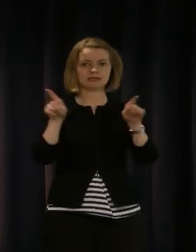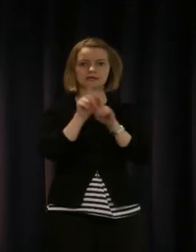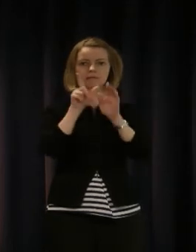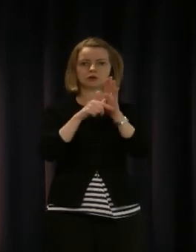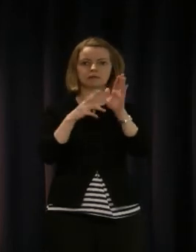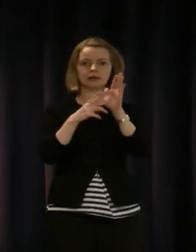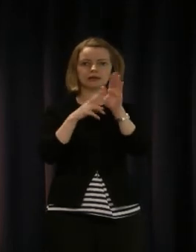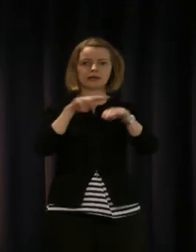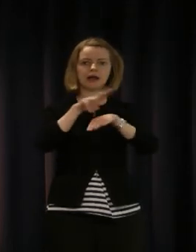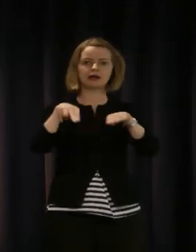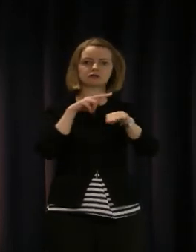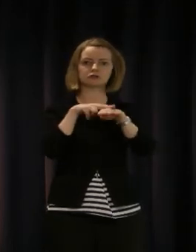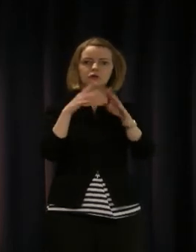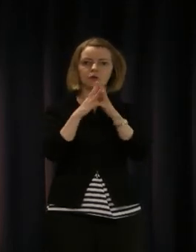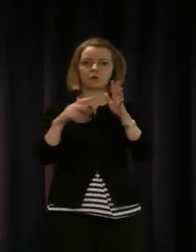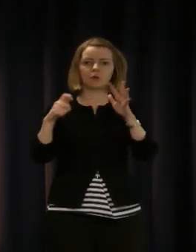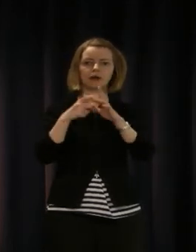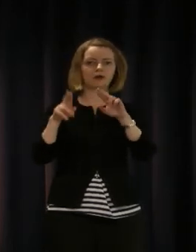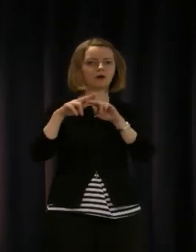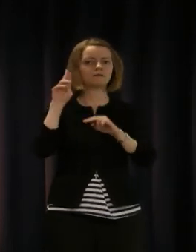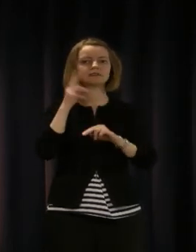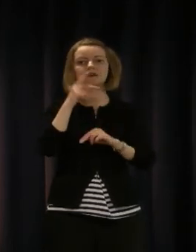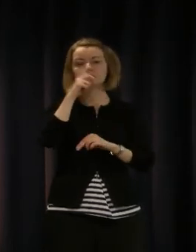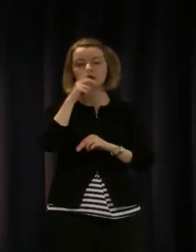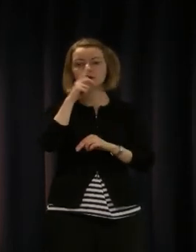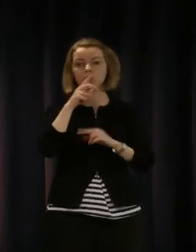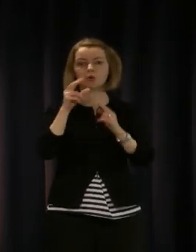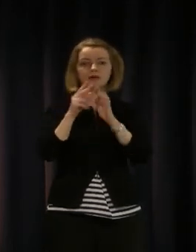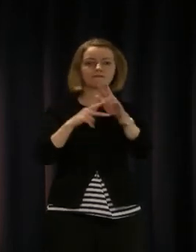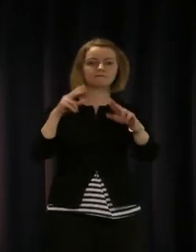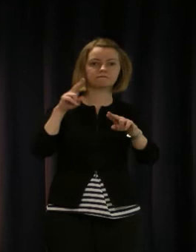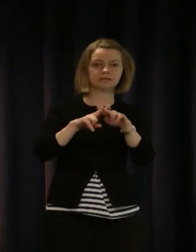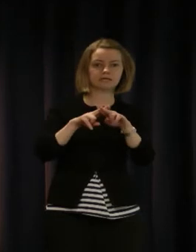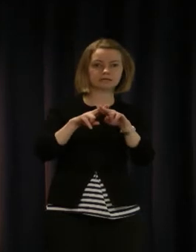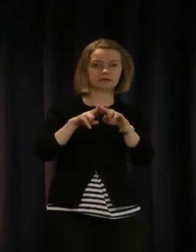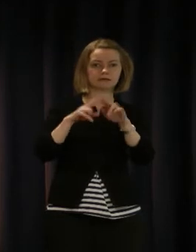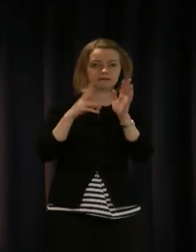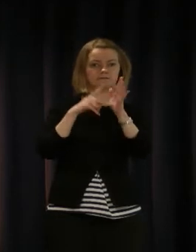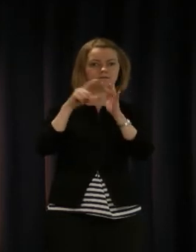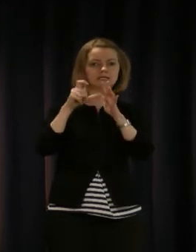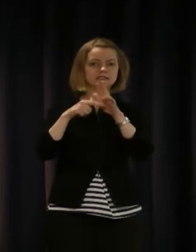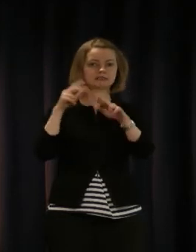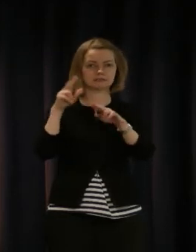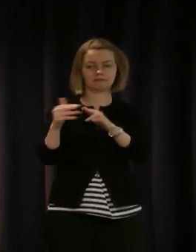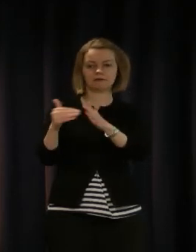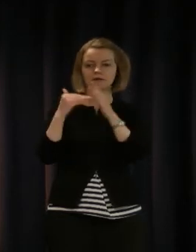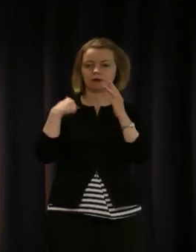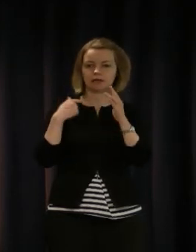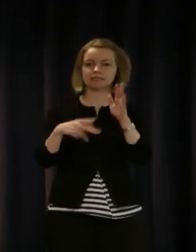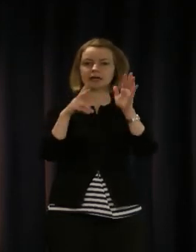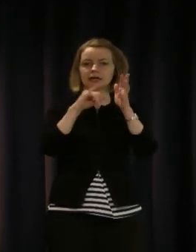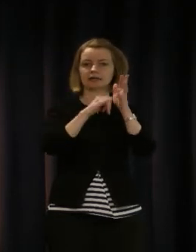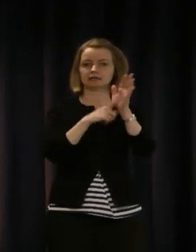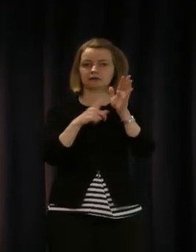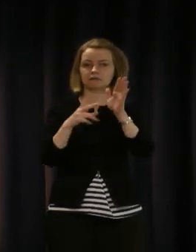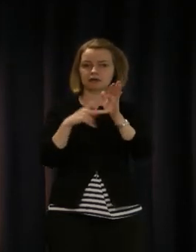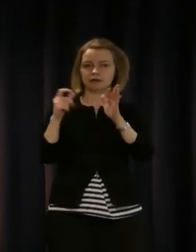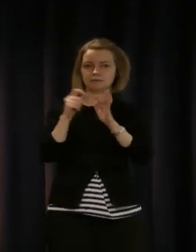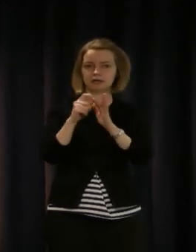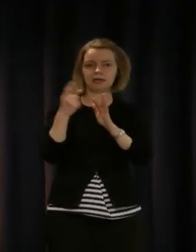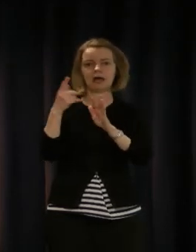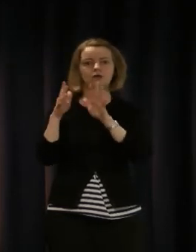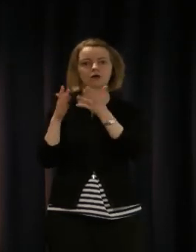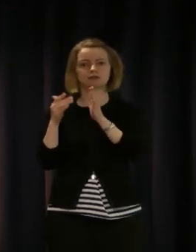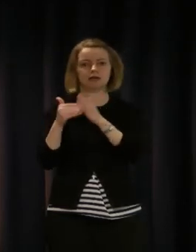People with everybody's assistance, VicDeaf, Video Production Services and Auslan. So